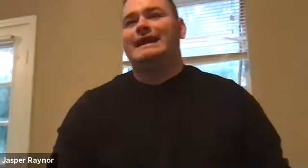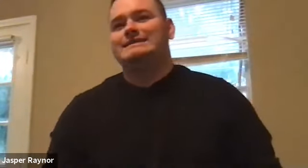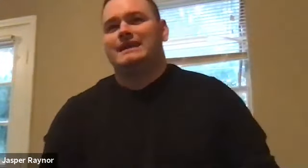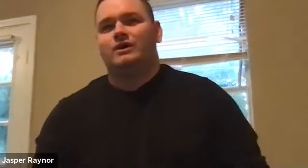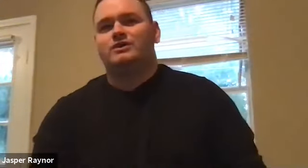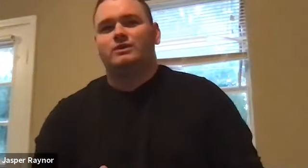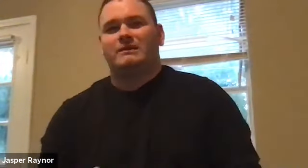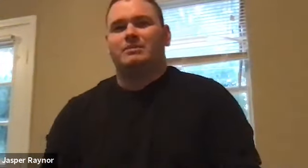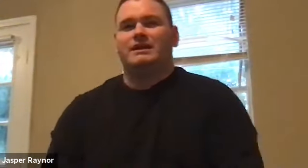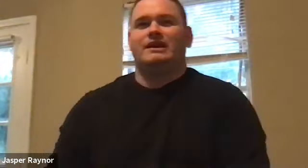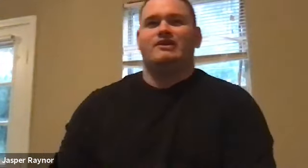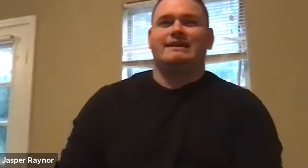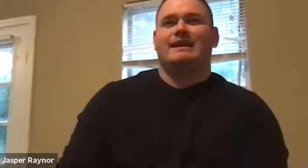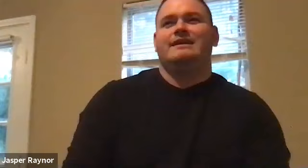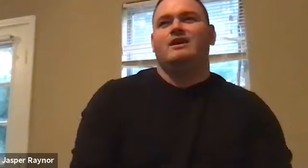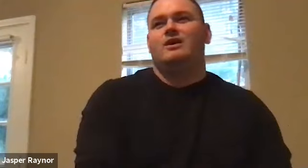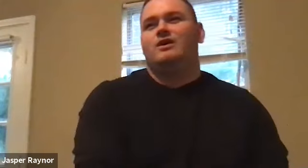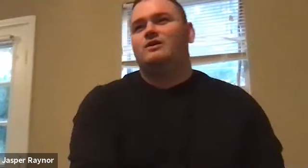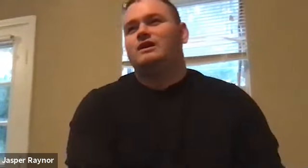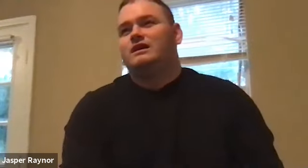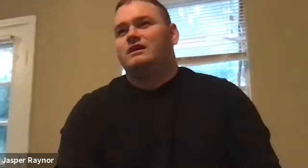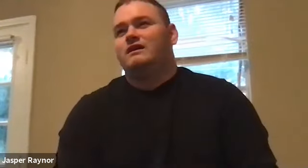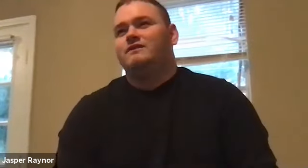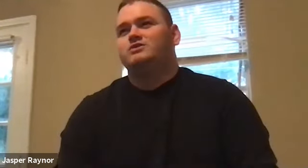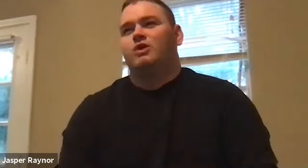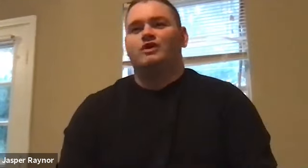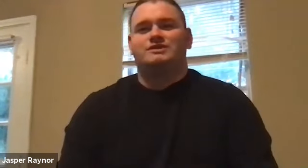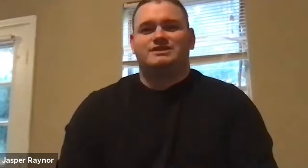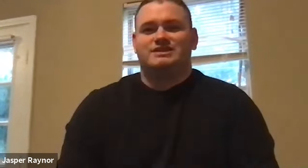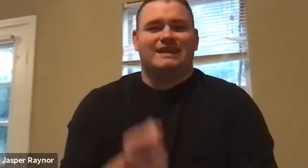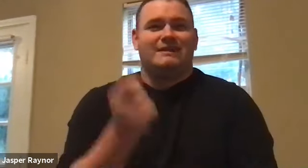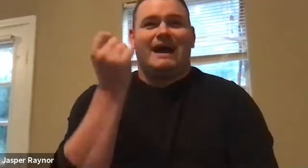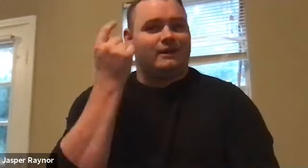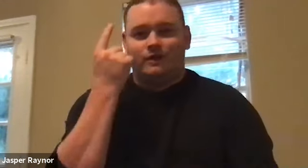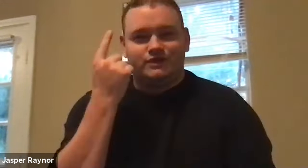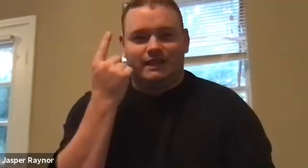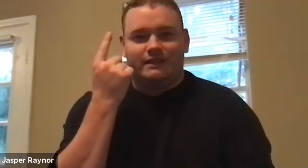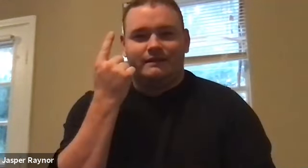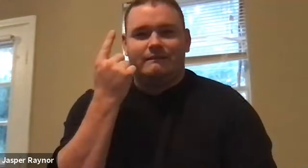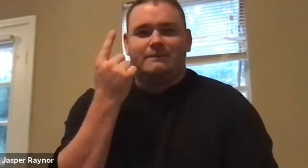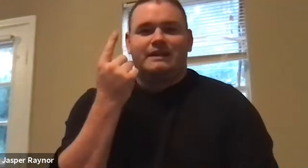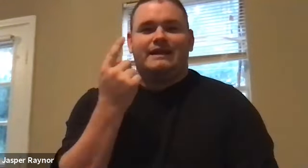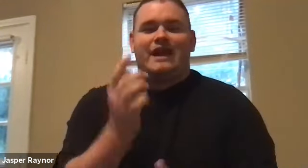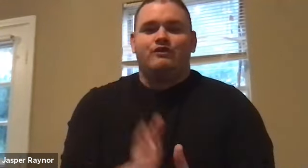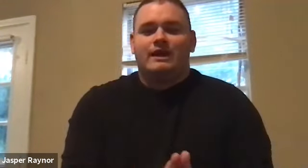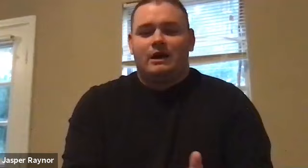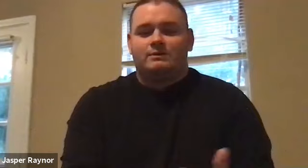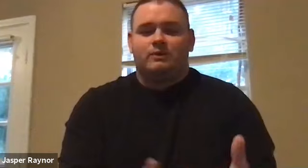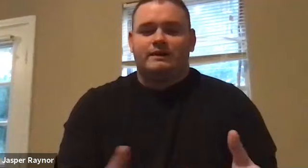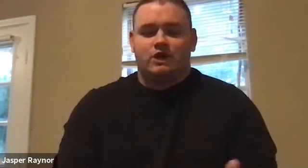ASL, So is the you would finger in the completely air actually eradicate all understand? of those words and just say, I don't understand. And that really helps with